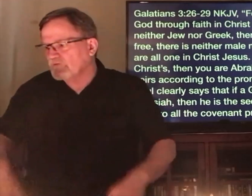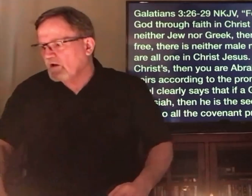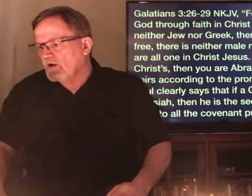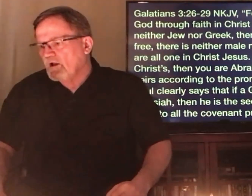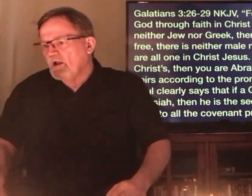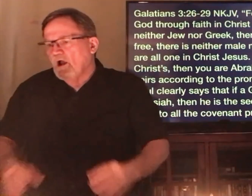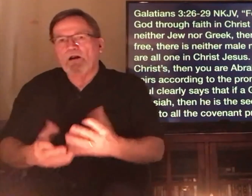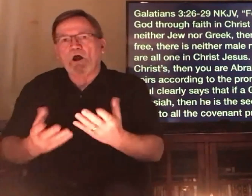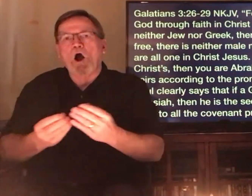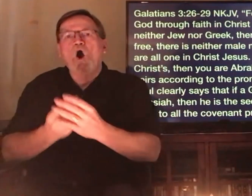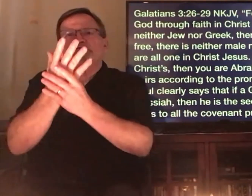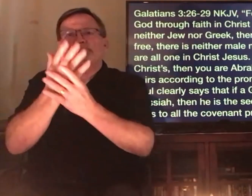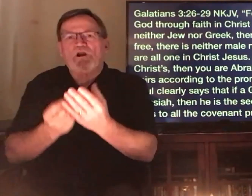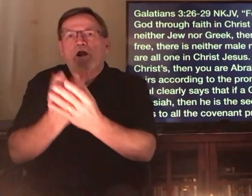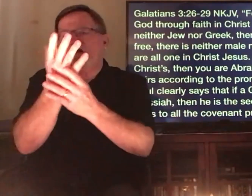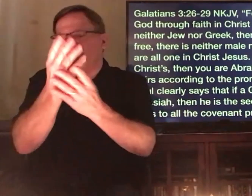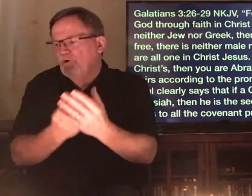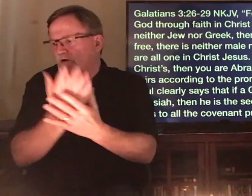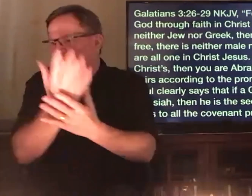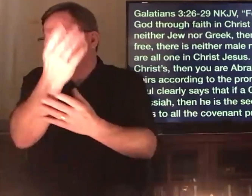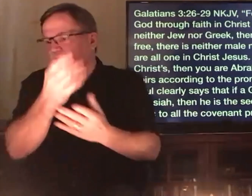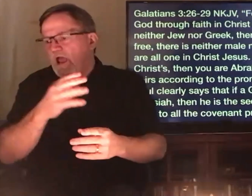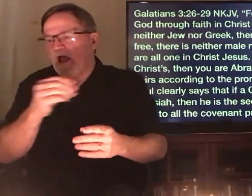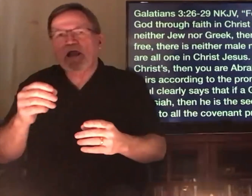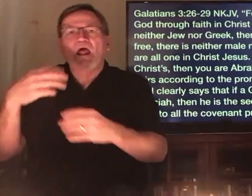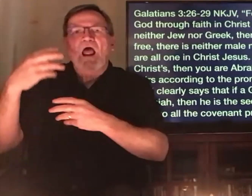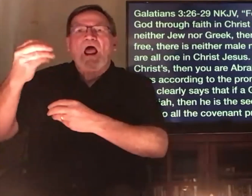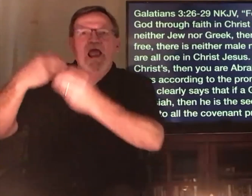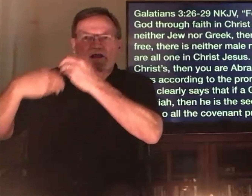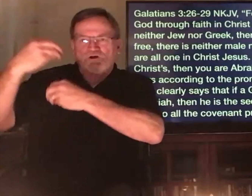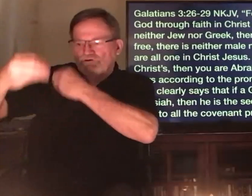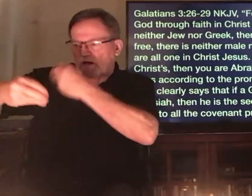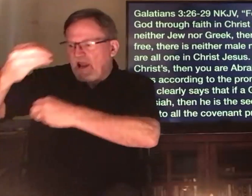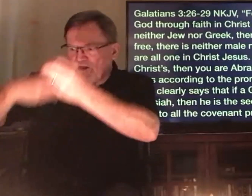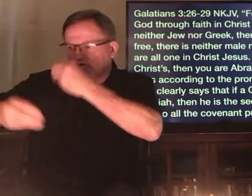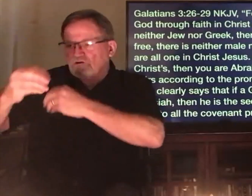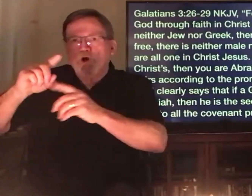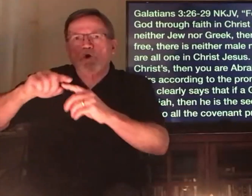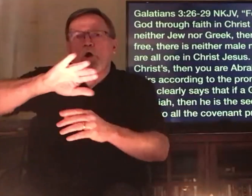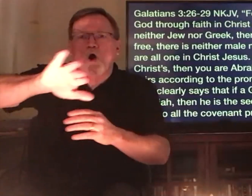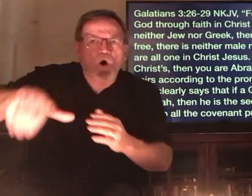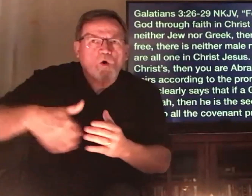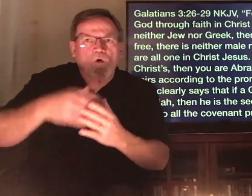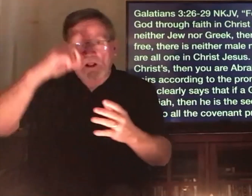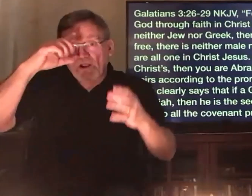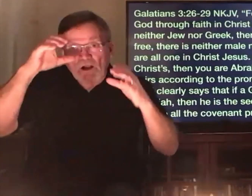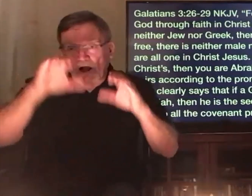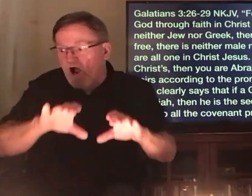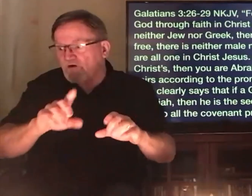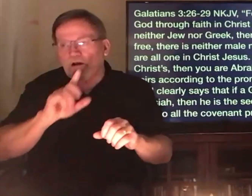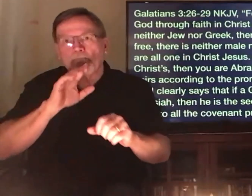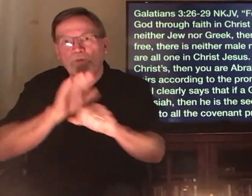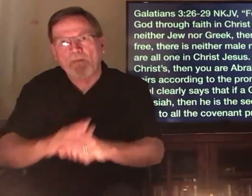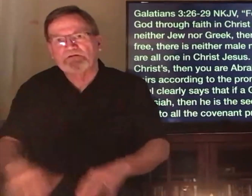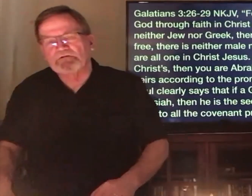Same, unbelieving Jews realize Yeshua is the Messiah. Repent, they come back and